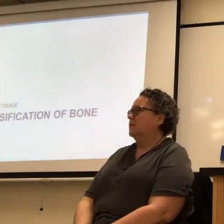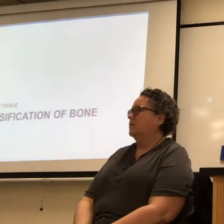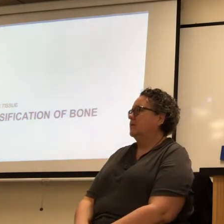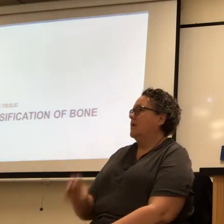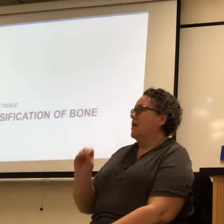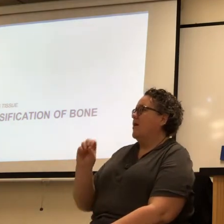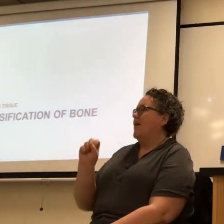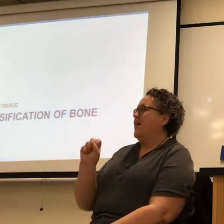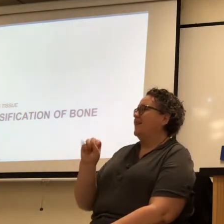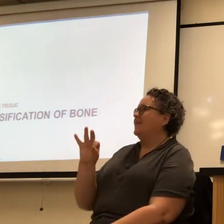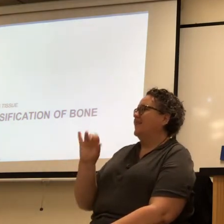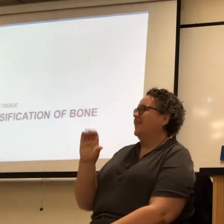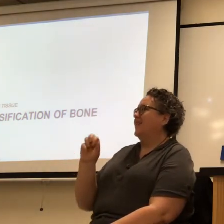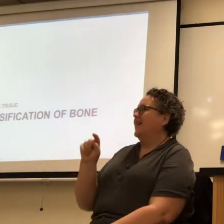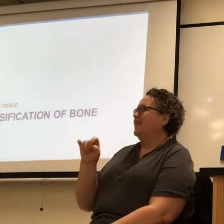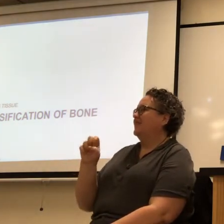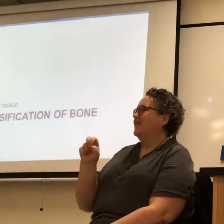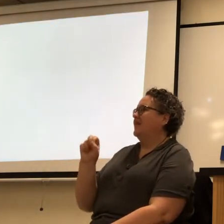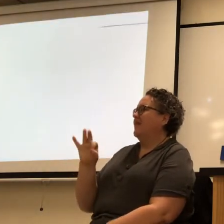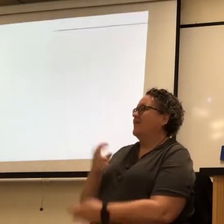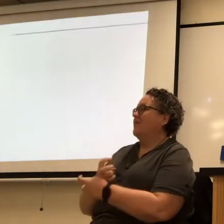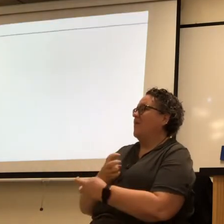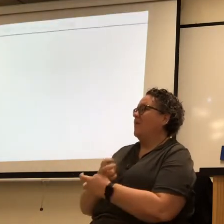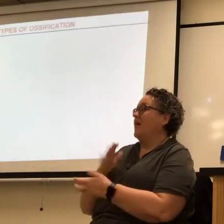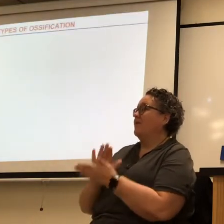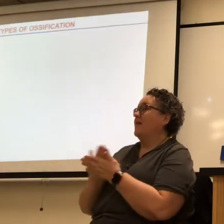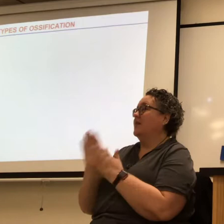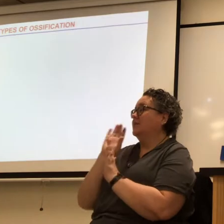Ossification of bone. You have some nice figures in your book.